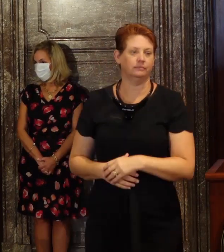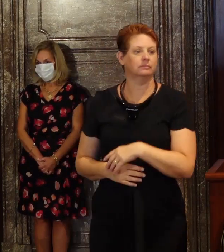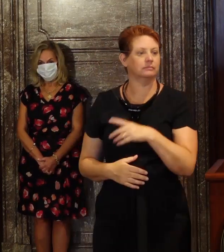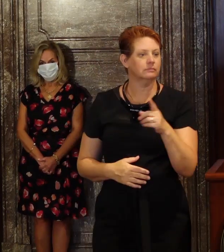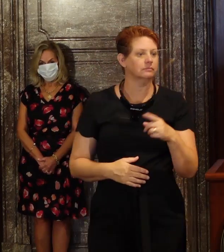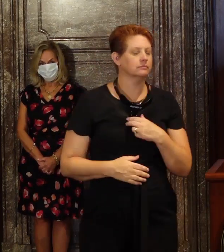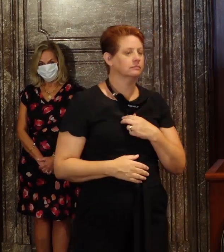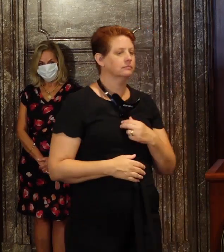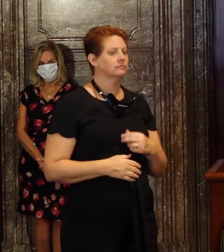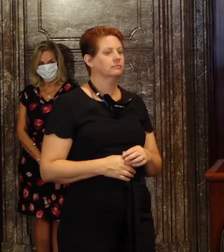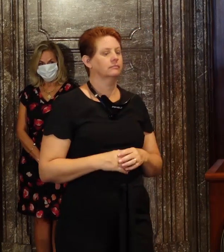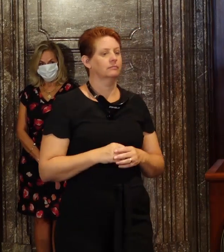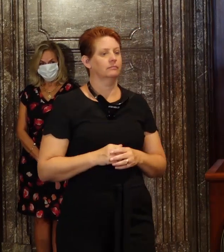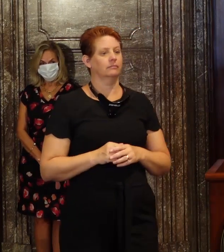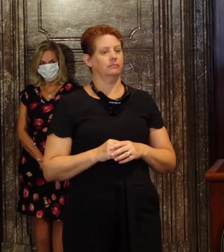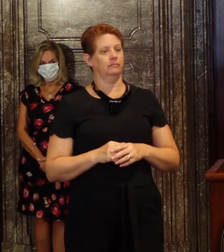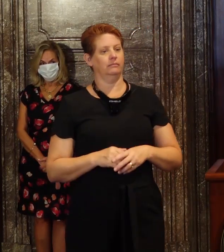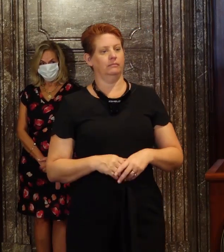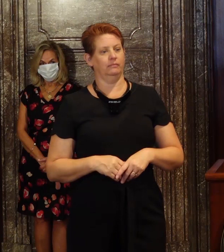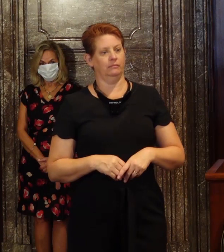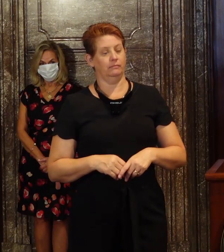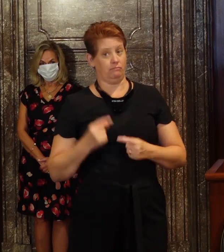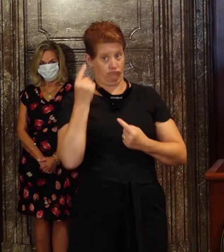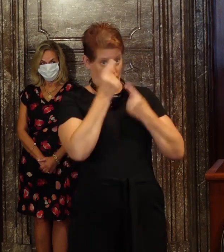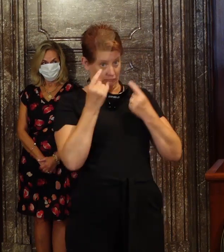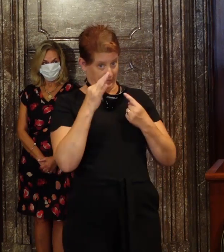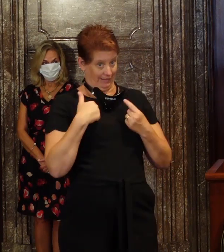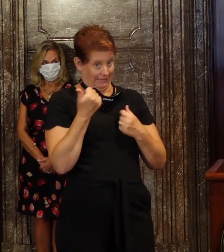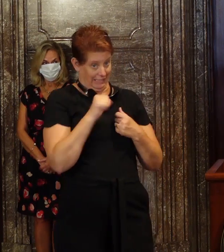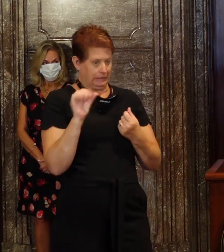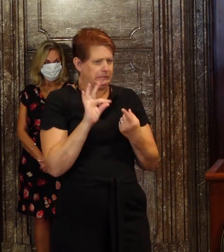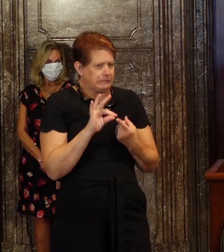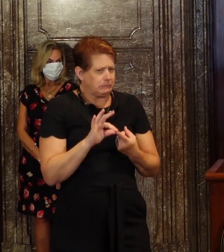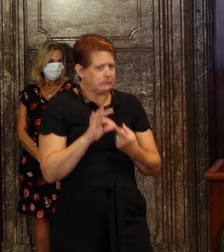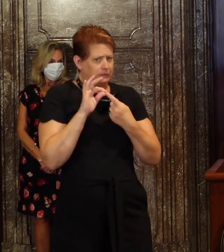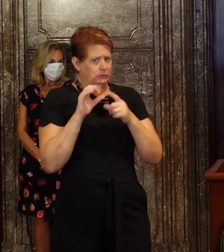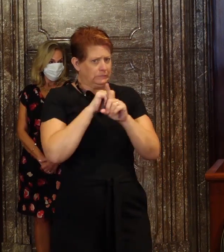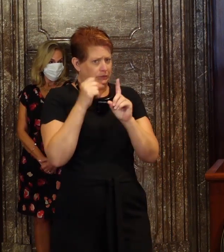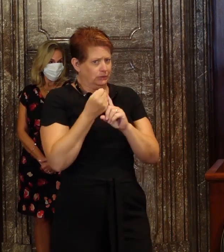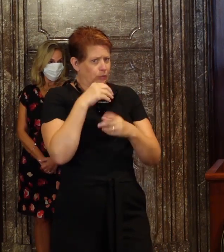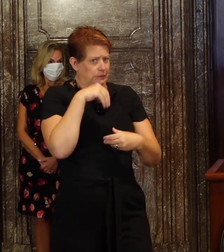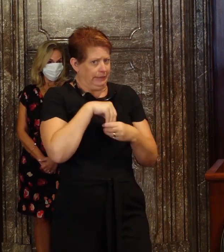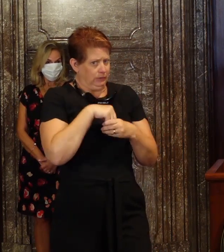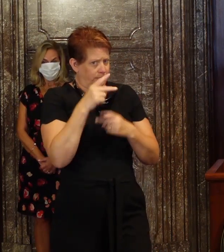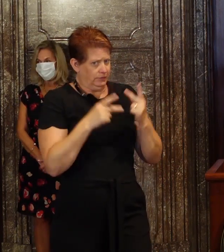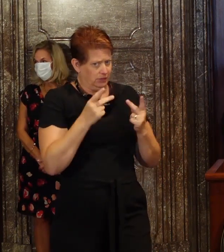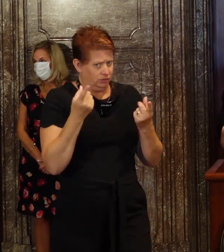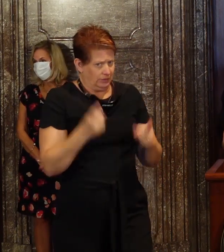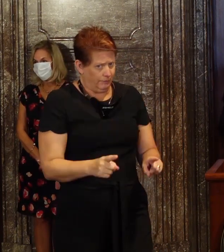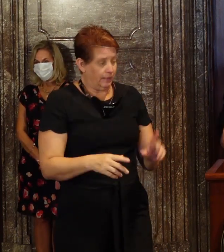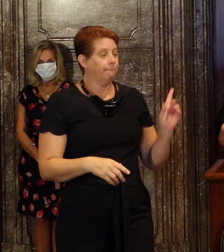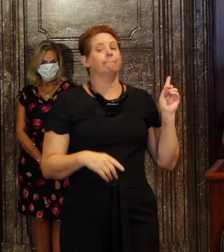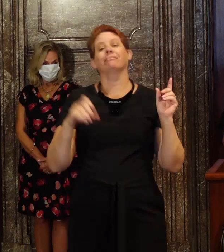any serious consideration of allowing some special indoor visitation, and are there any special exceptions? Yes. Yeah,